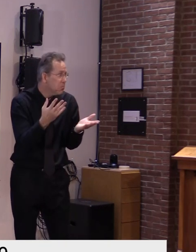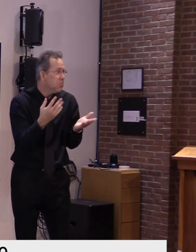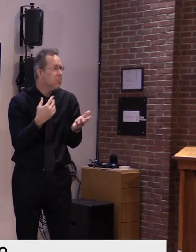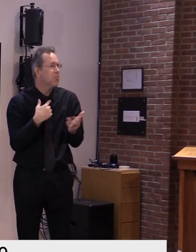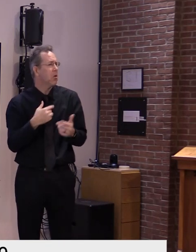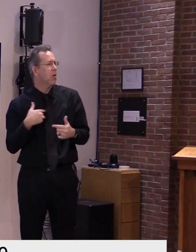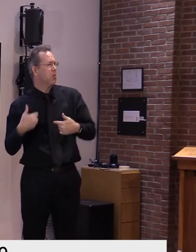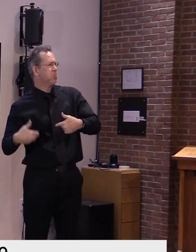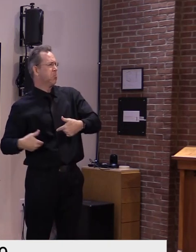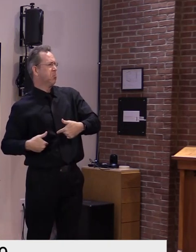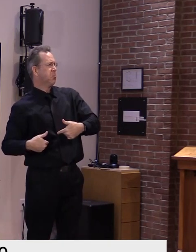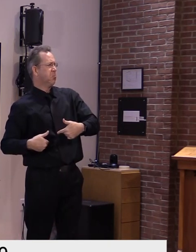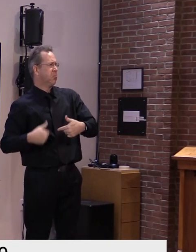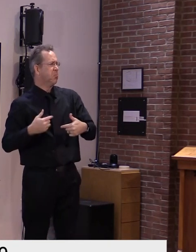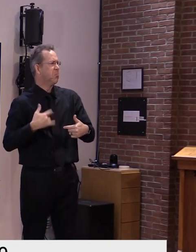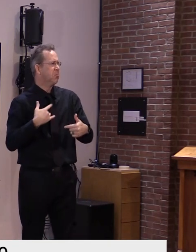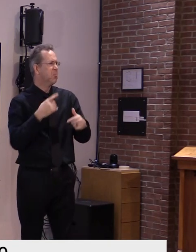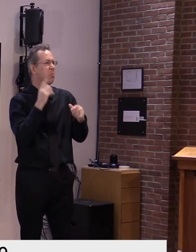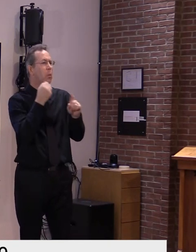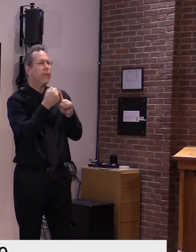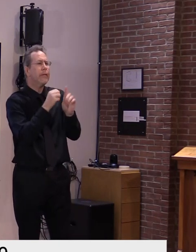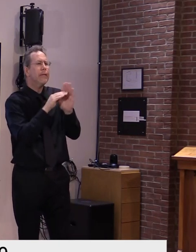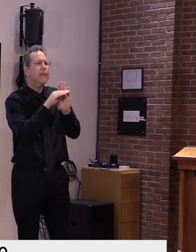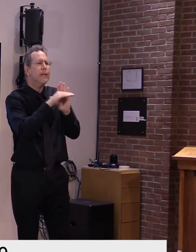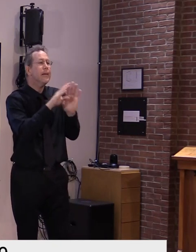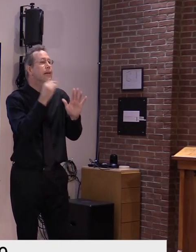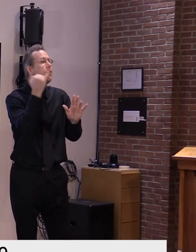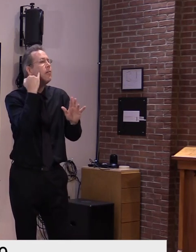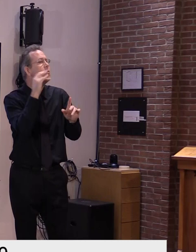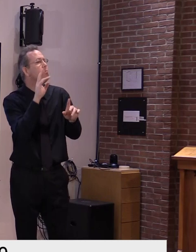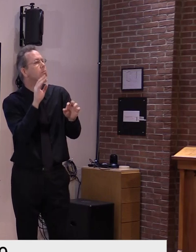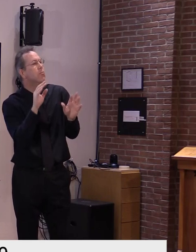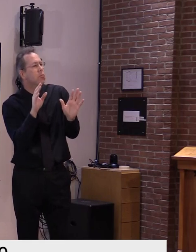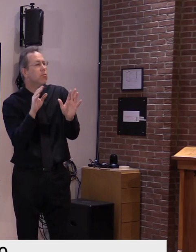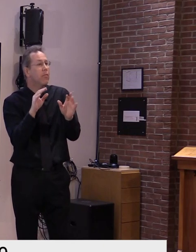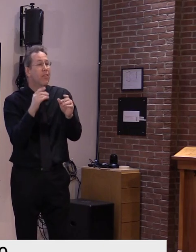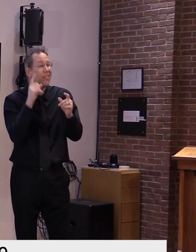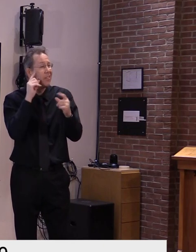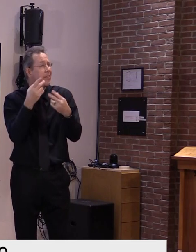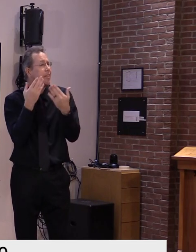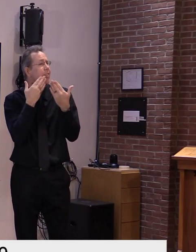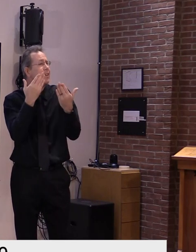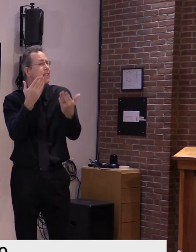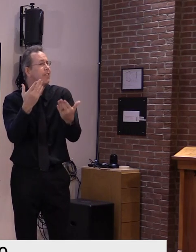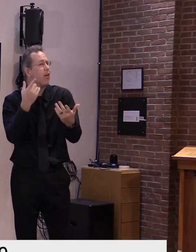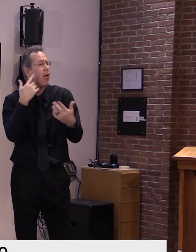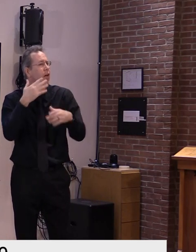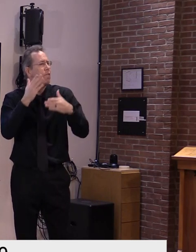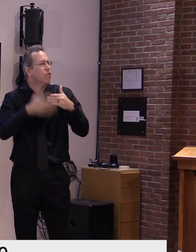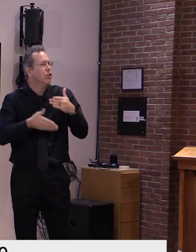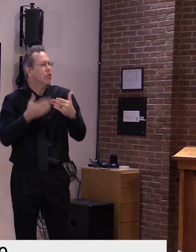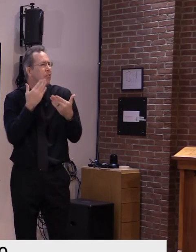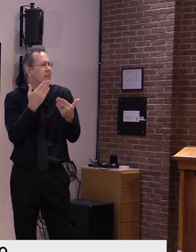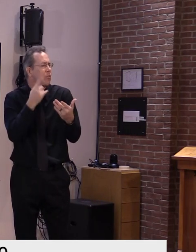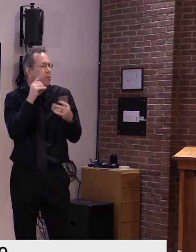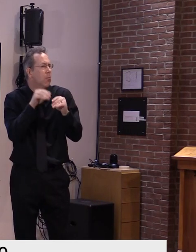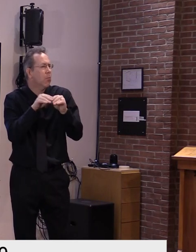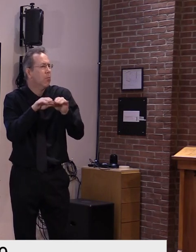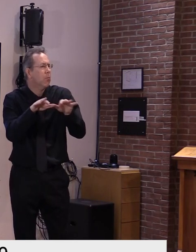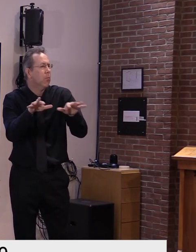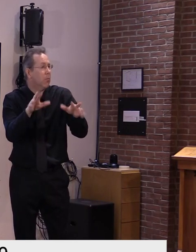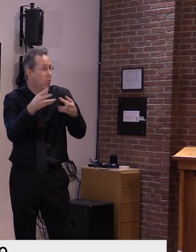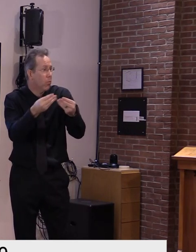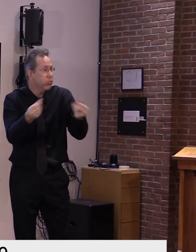determine exactly what trajectory and trend we're on. This is the trend that the forecast would tell us that we're on, but again, things that are